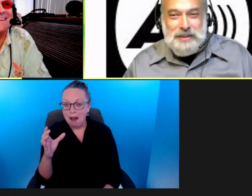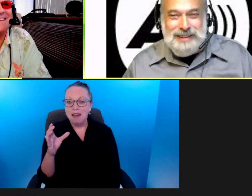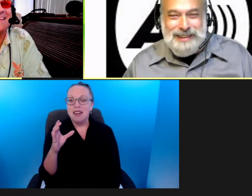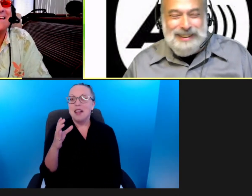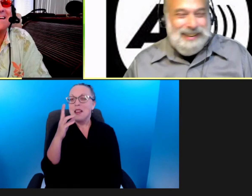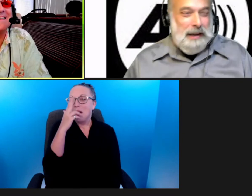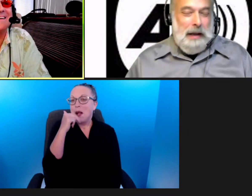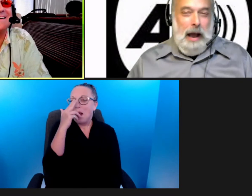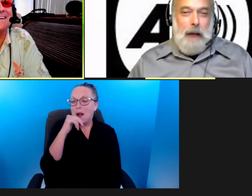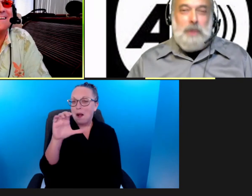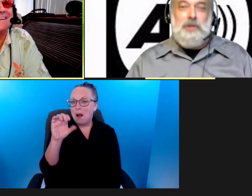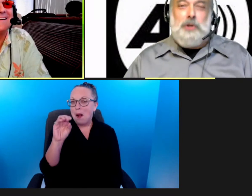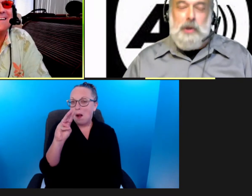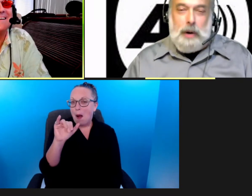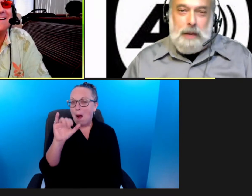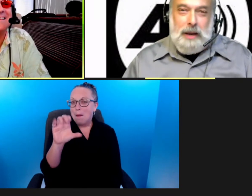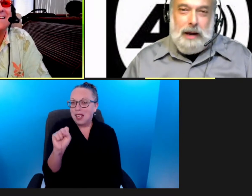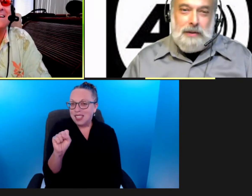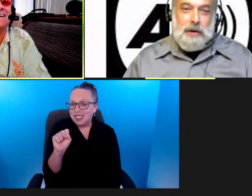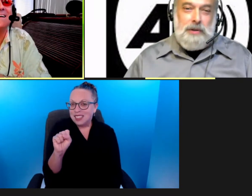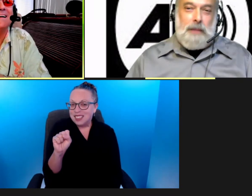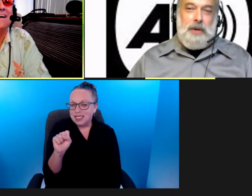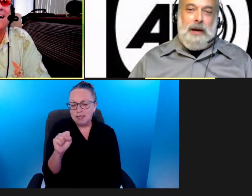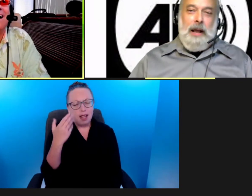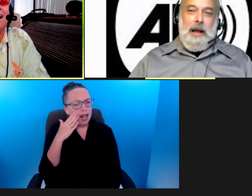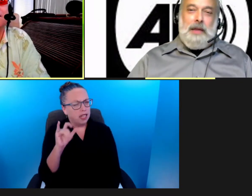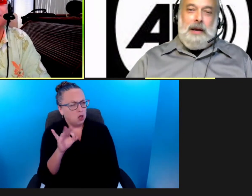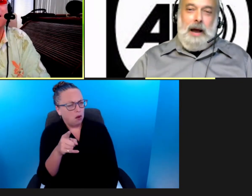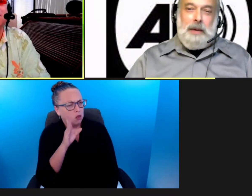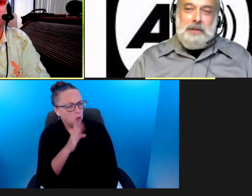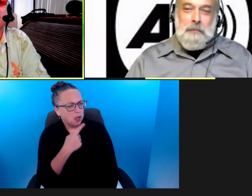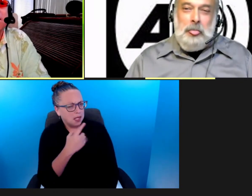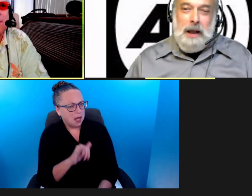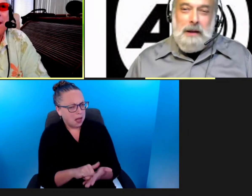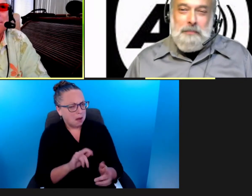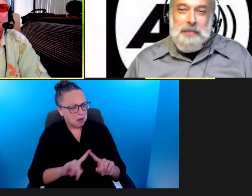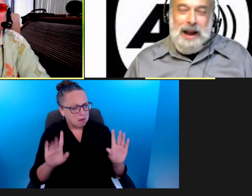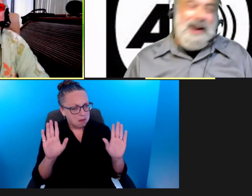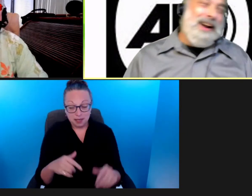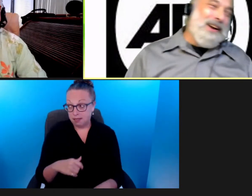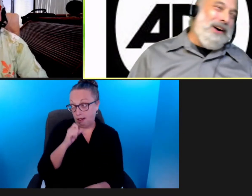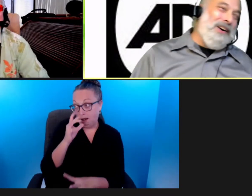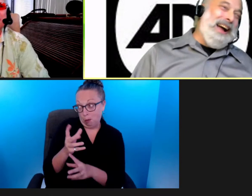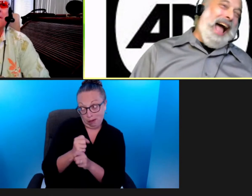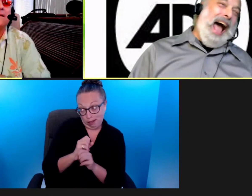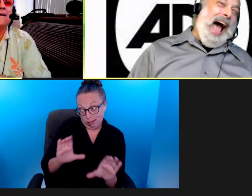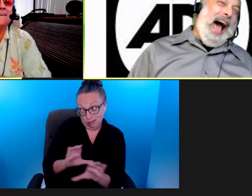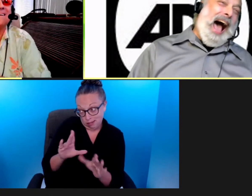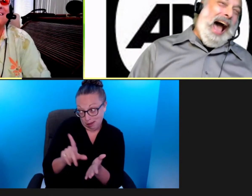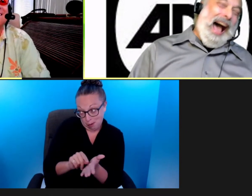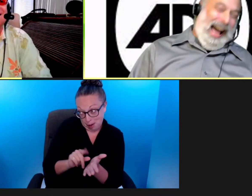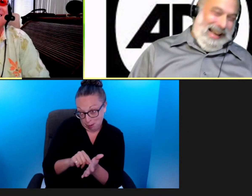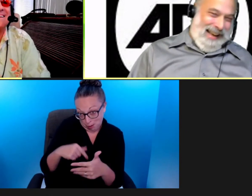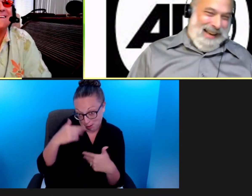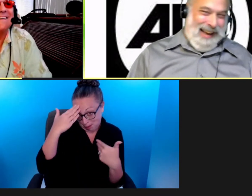course. I wasn't sure you were going to be honest, so I jumped in. I The don't get a comics. Sunday paper, so There I you go.